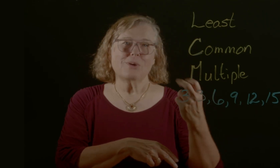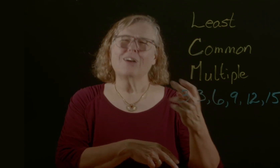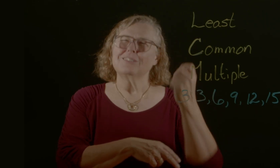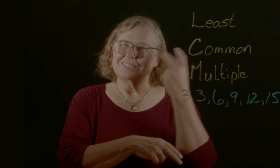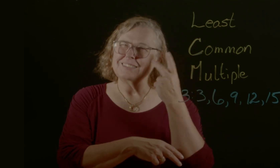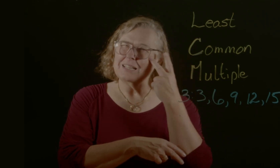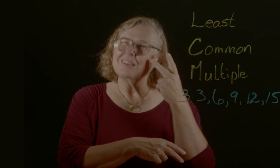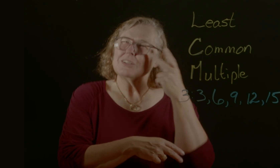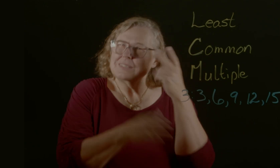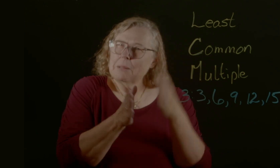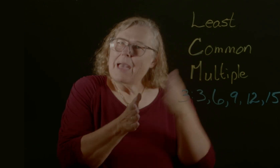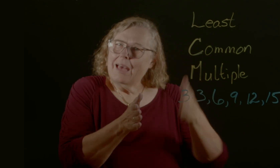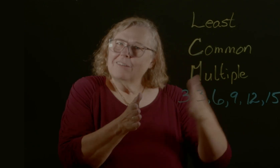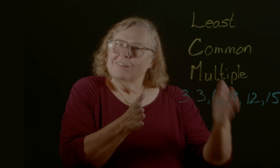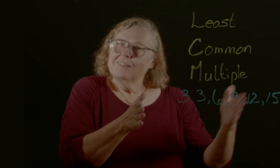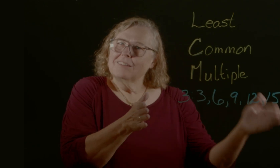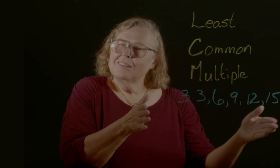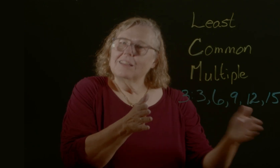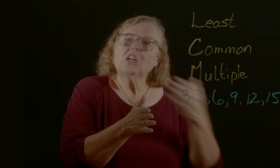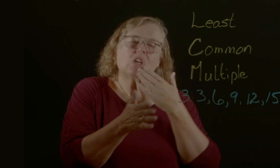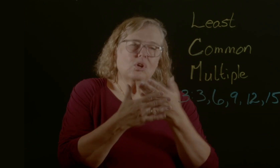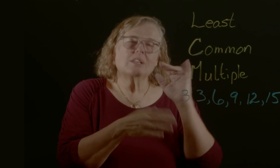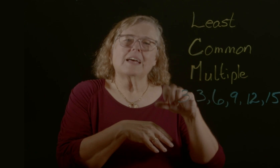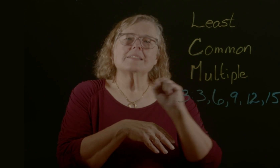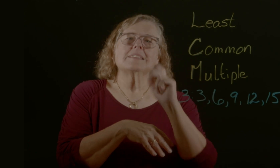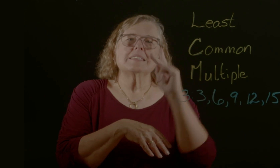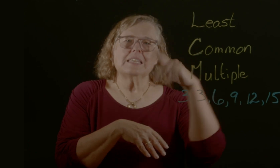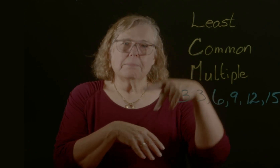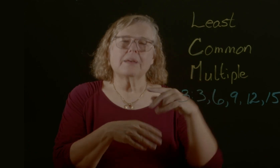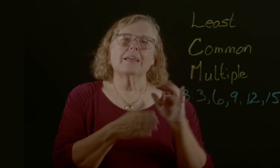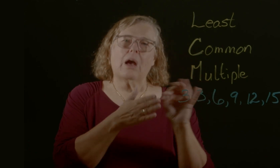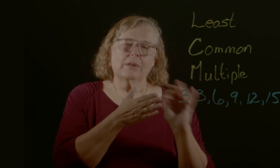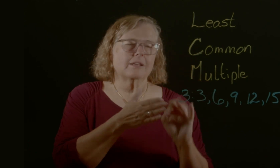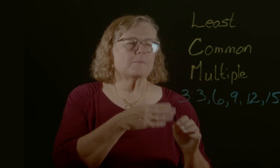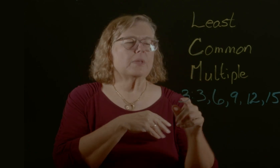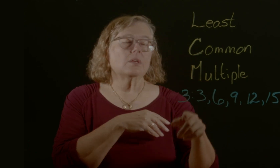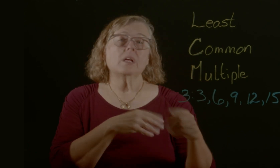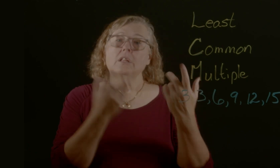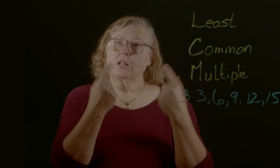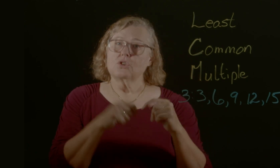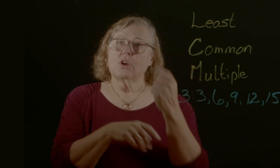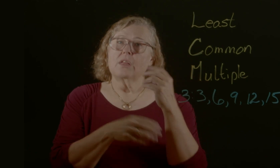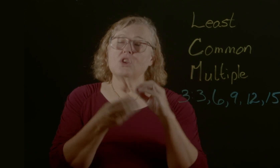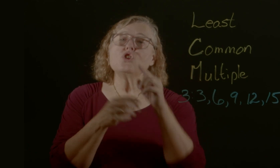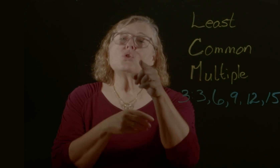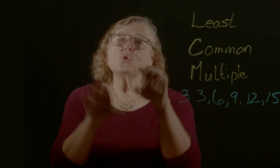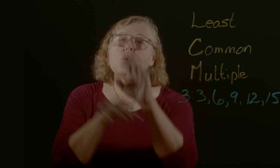see what we're doing? Do you see the pattern? All right, good. So that is the skip counting. So let's try it again. I would like you to do it